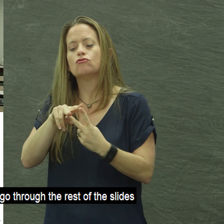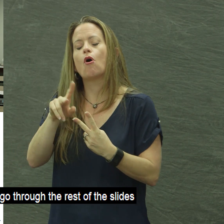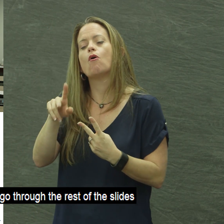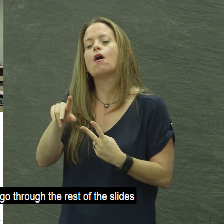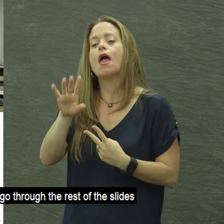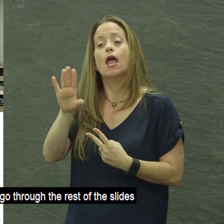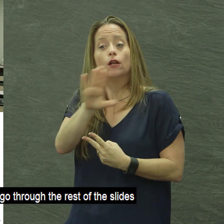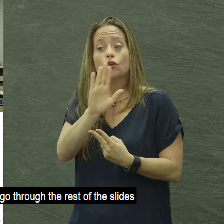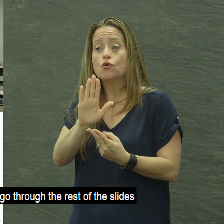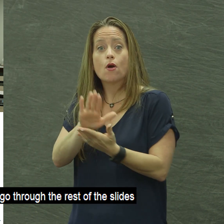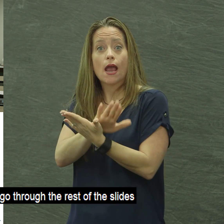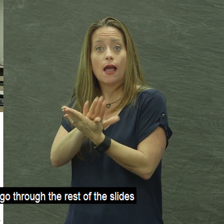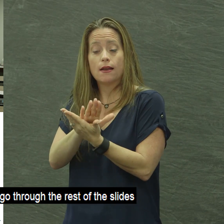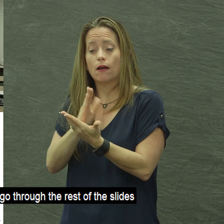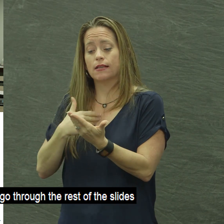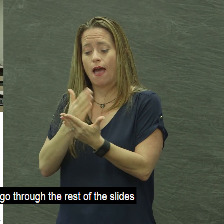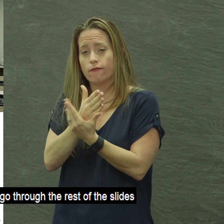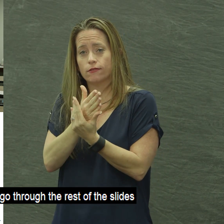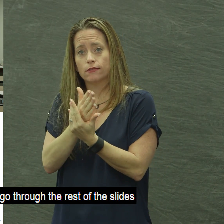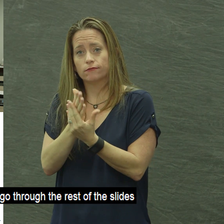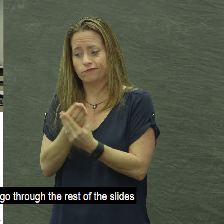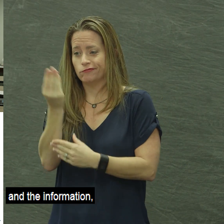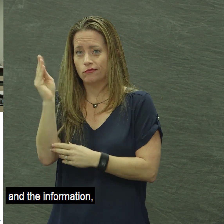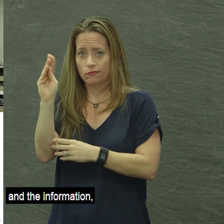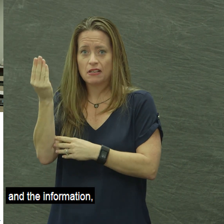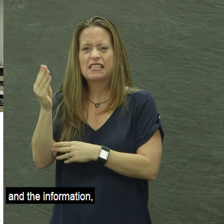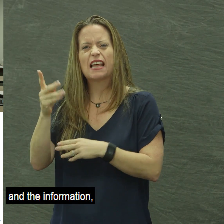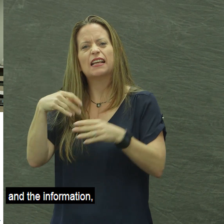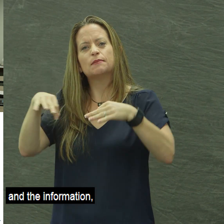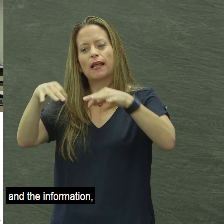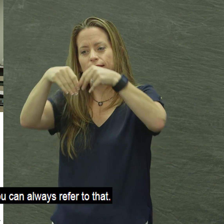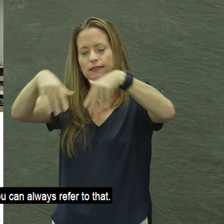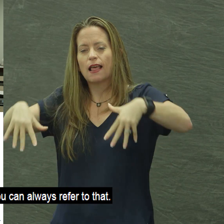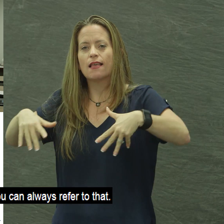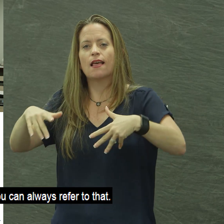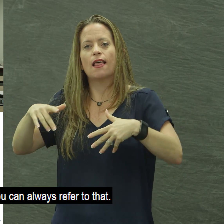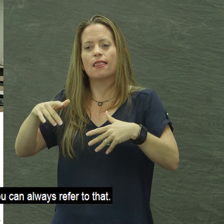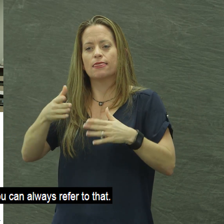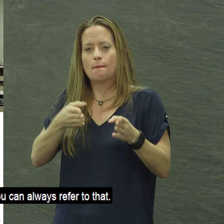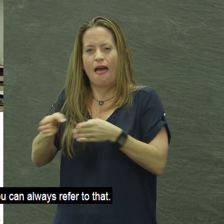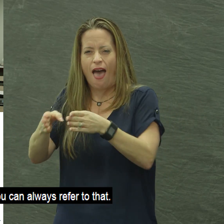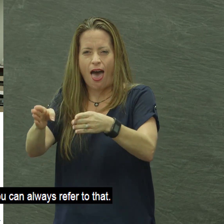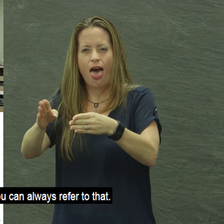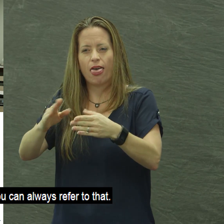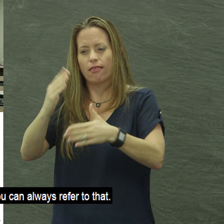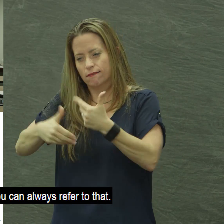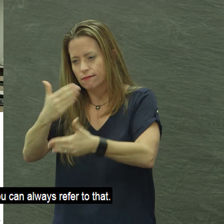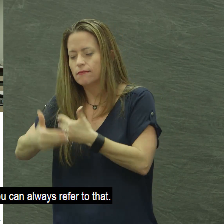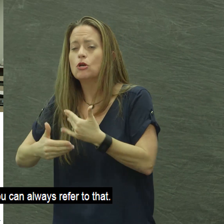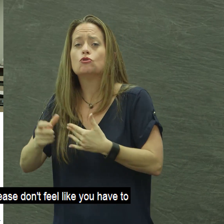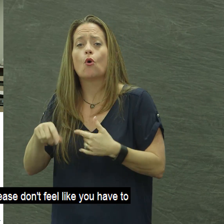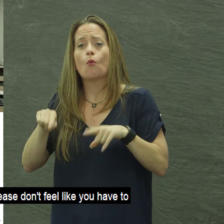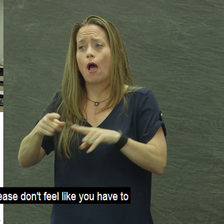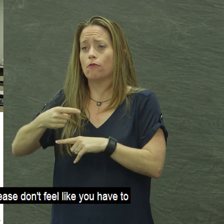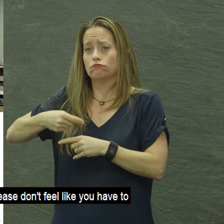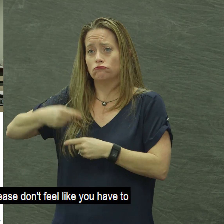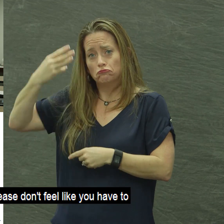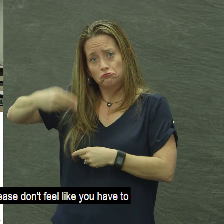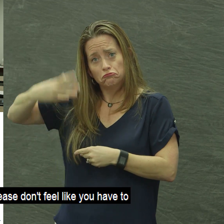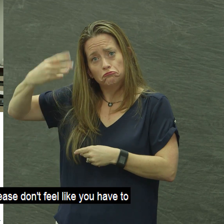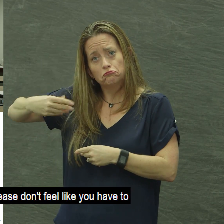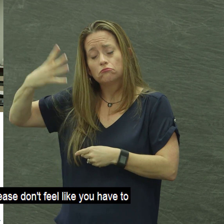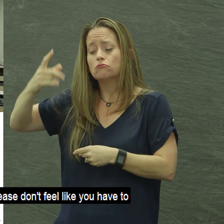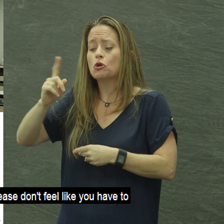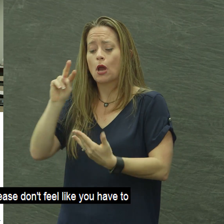as I go through the rest of the slides and the information, you can always refer to that. But please